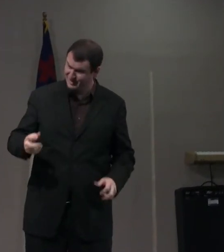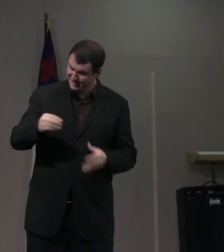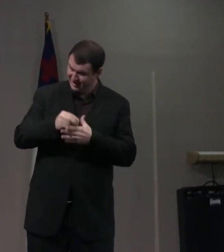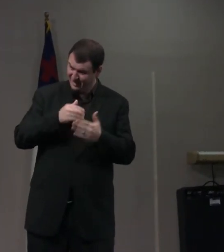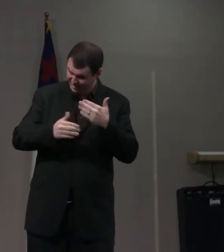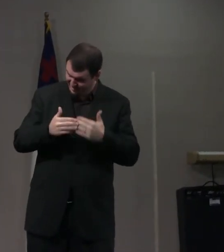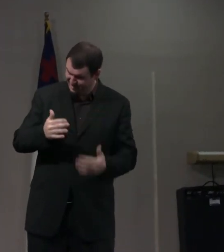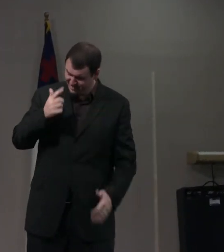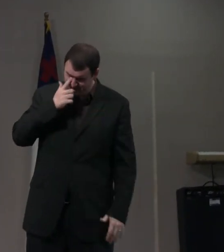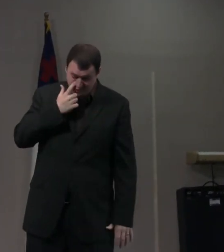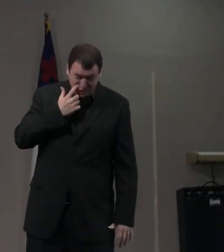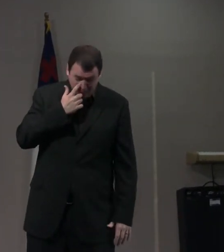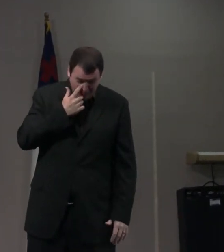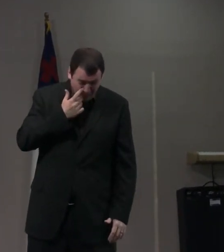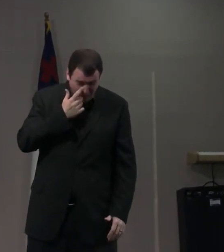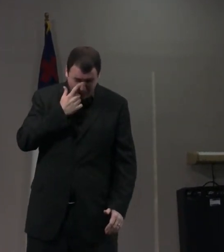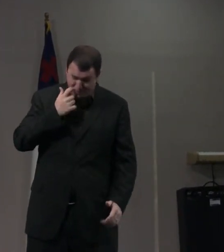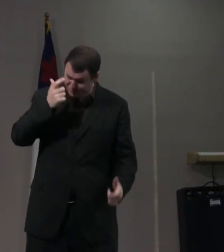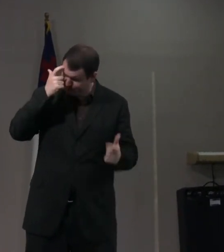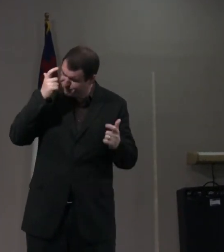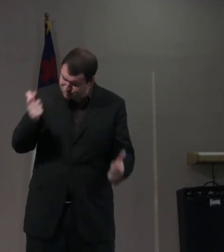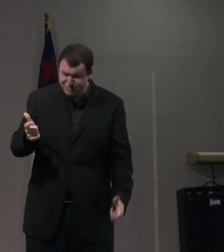That's full of egotism.